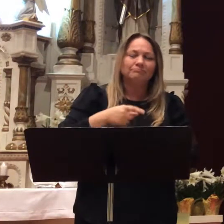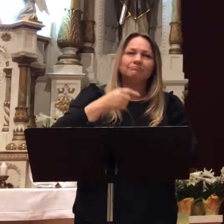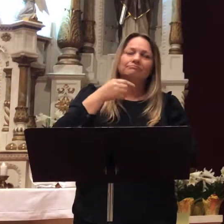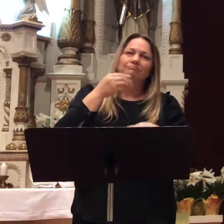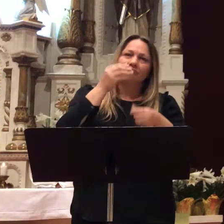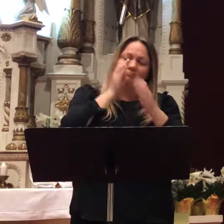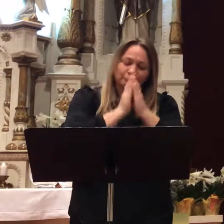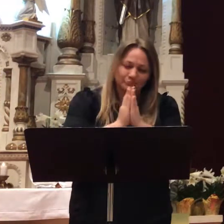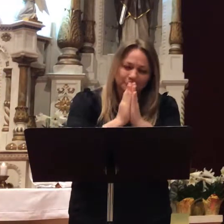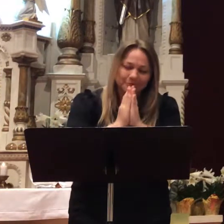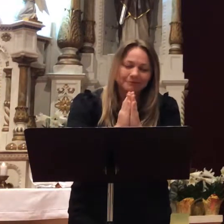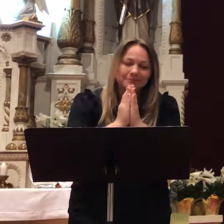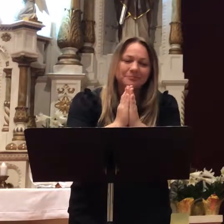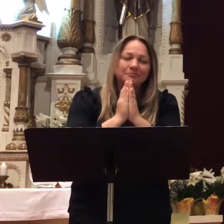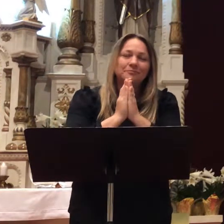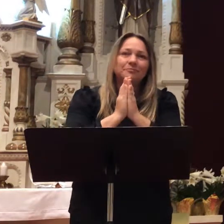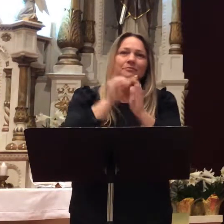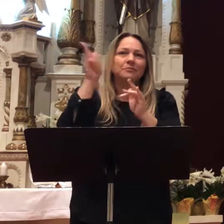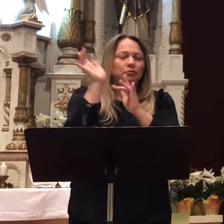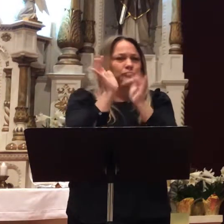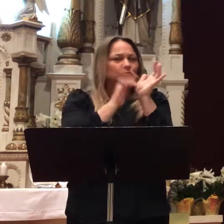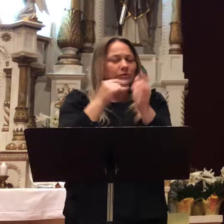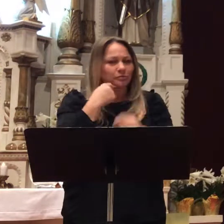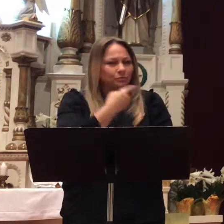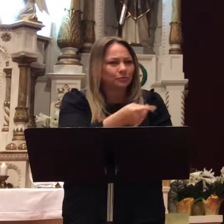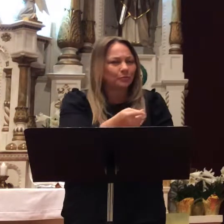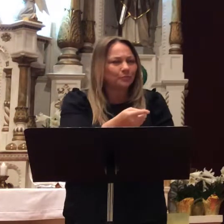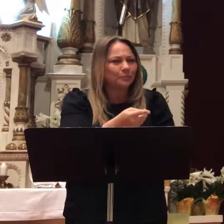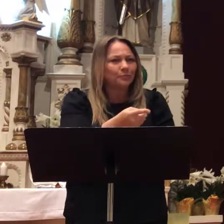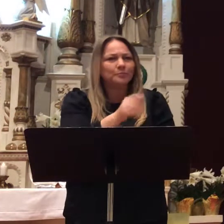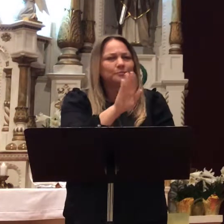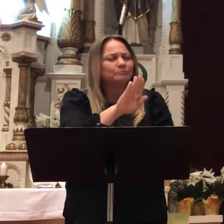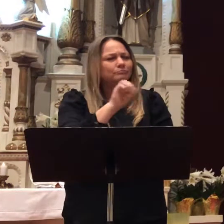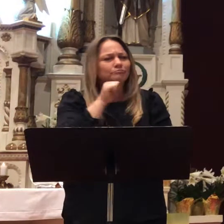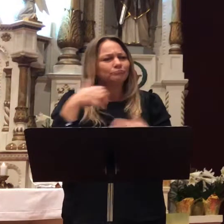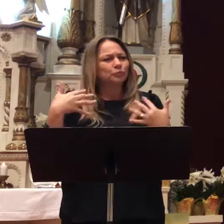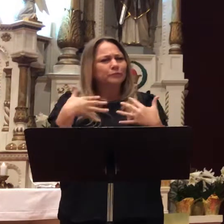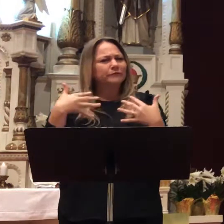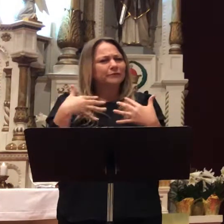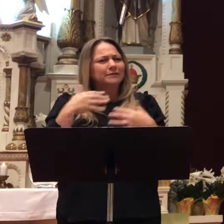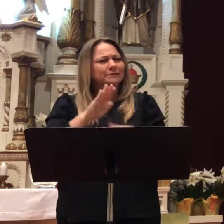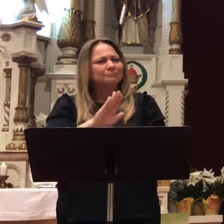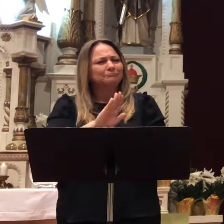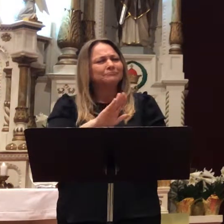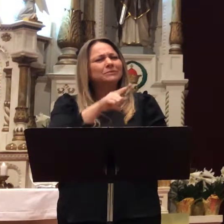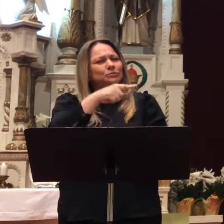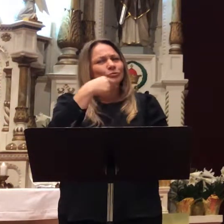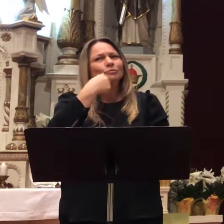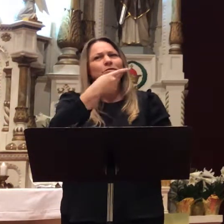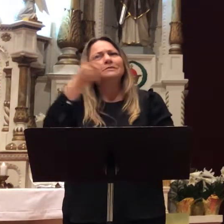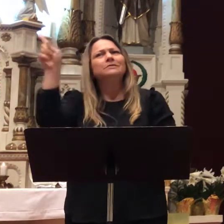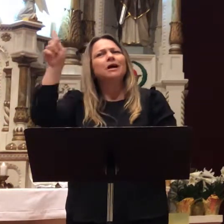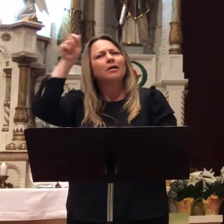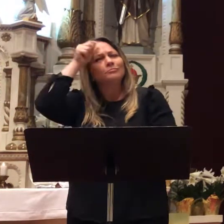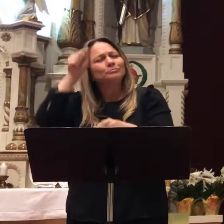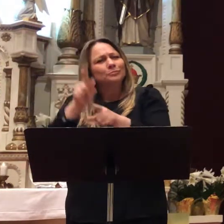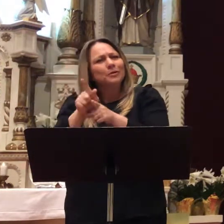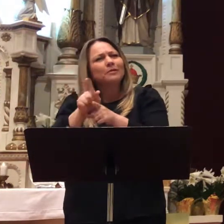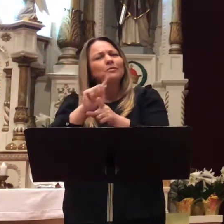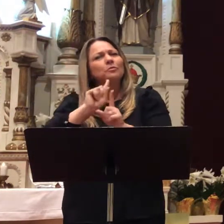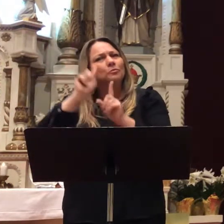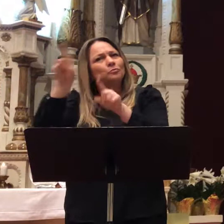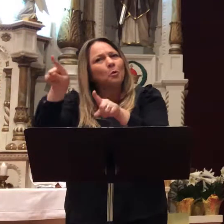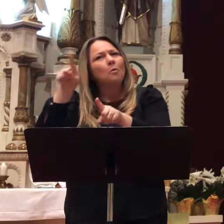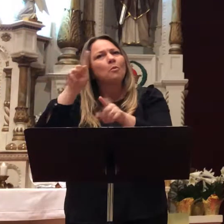homage. Then Jesus said to them, "Do not be afraid. Go tell my brothers to go to